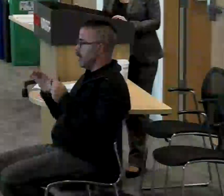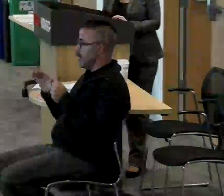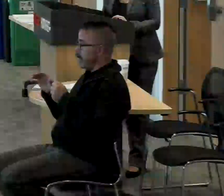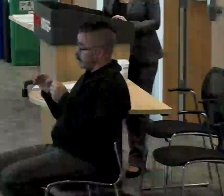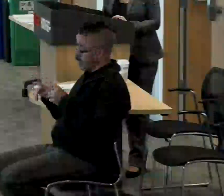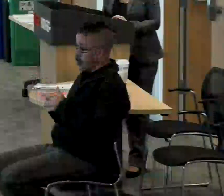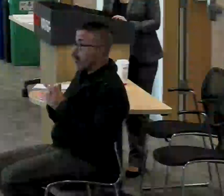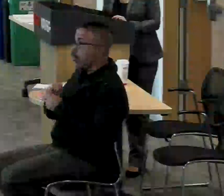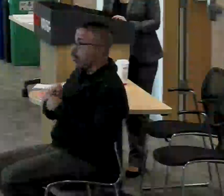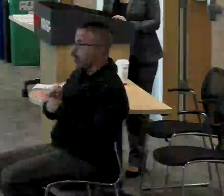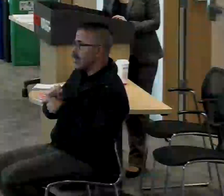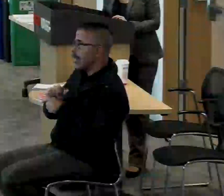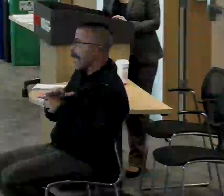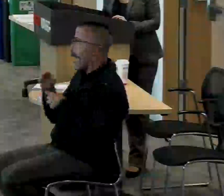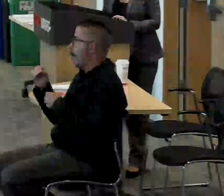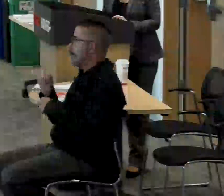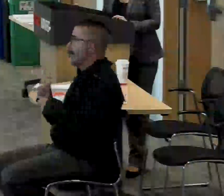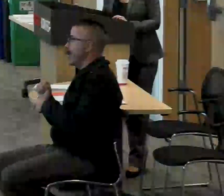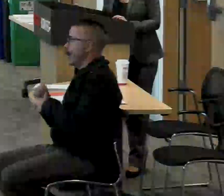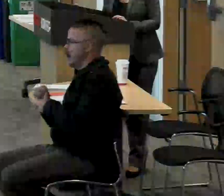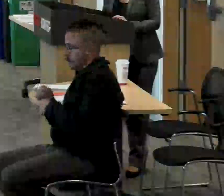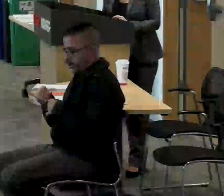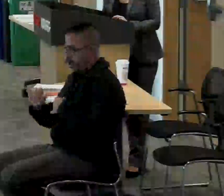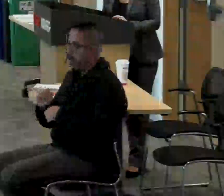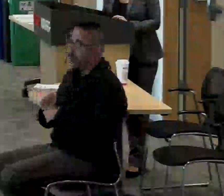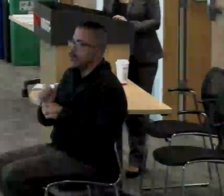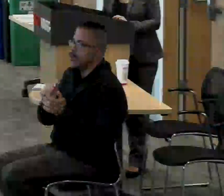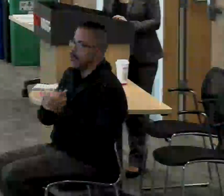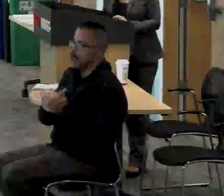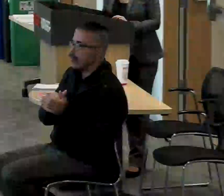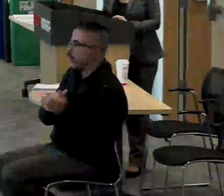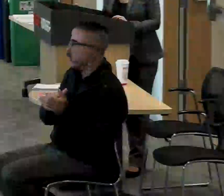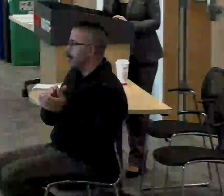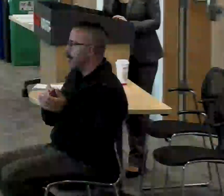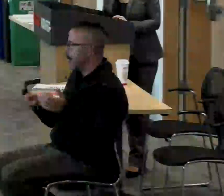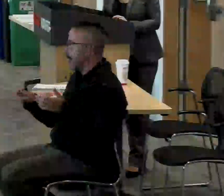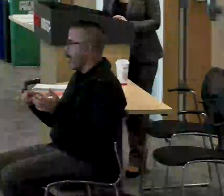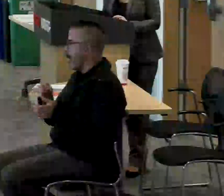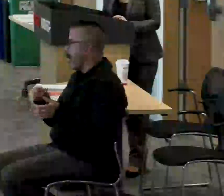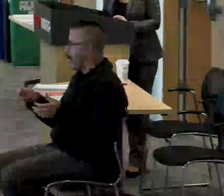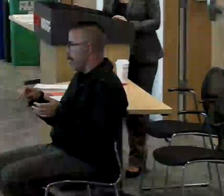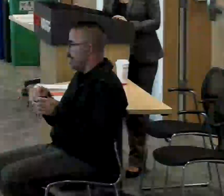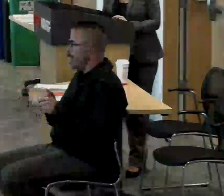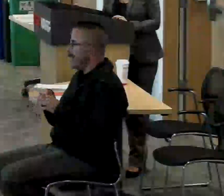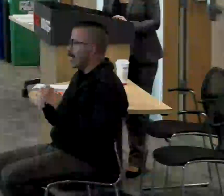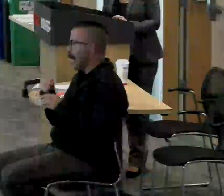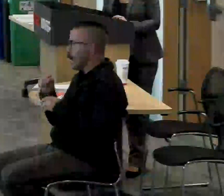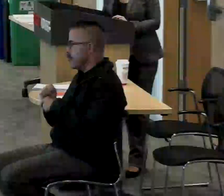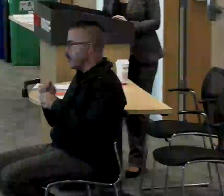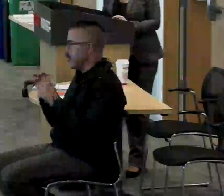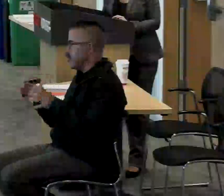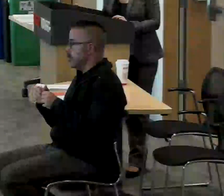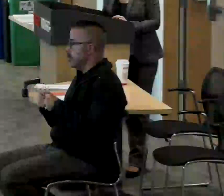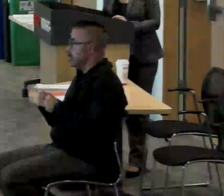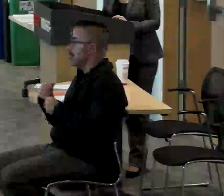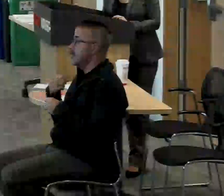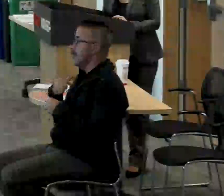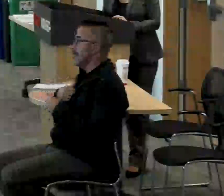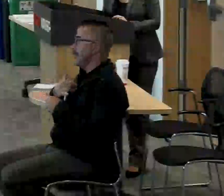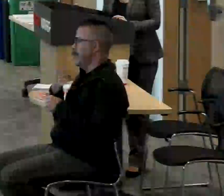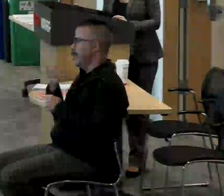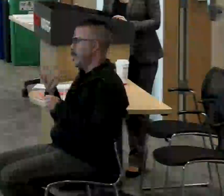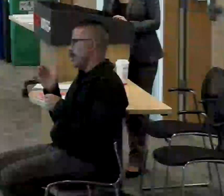workforce, just as a given. And you know what? One of the things that I think is sort of tragic is we talk about, oh, you went out